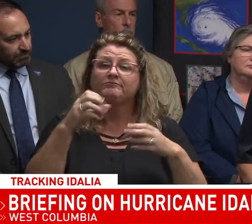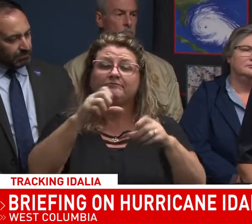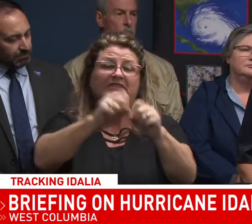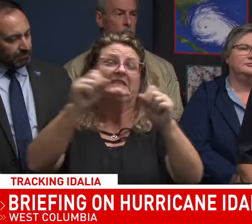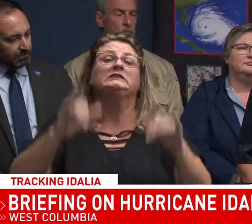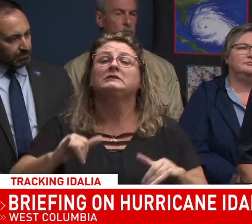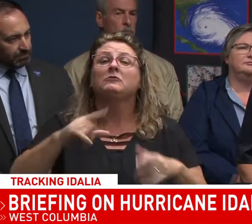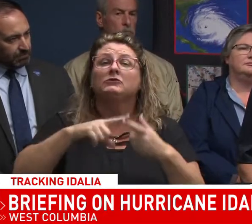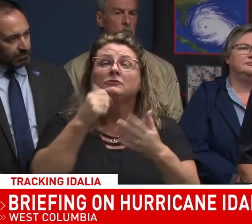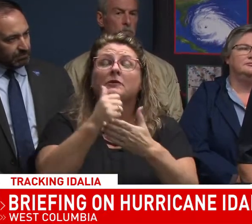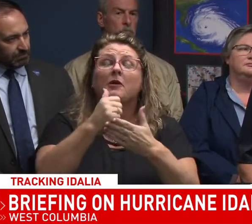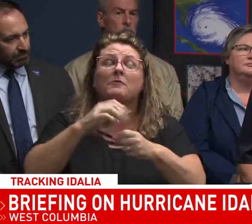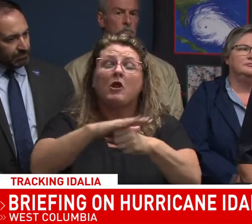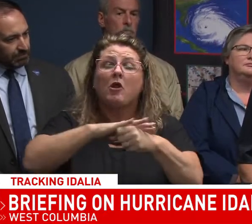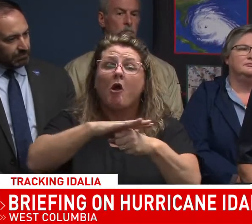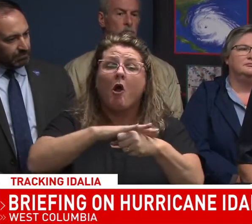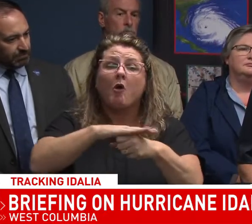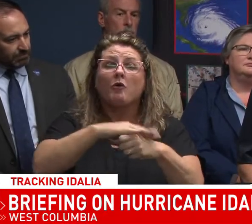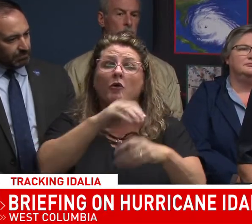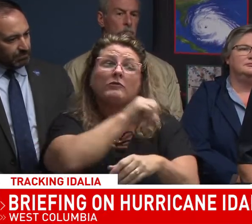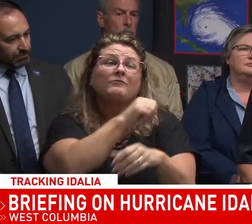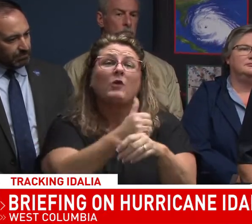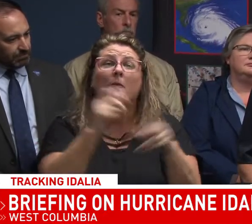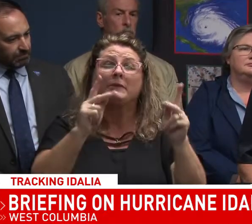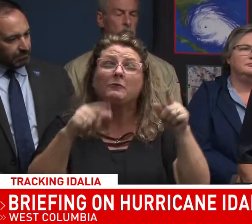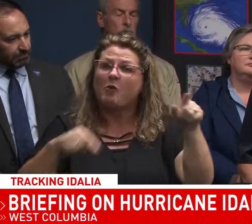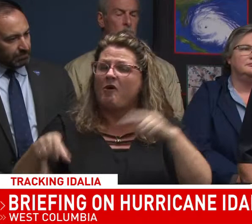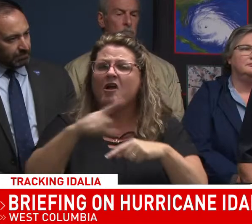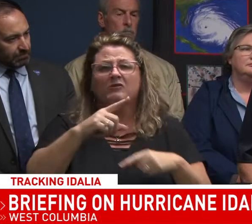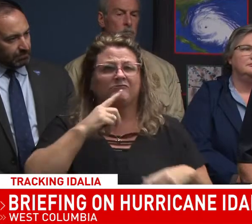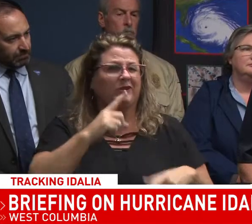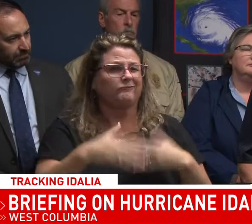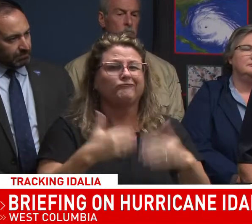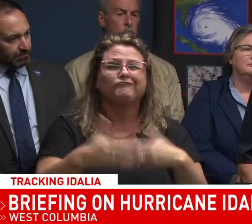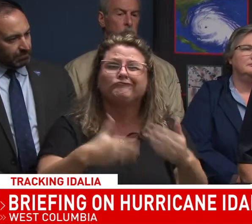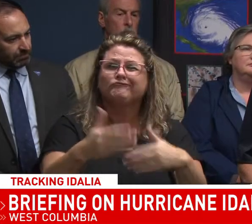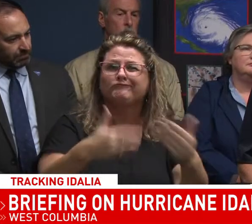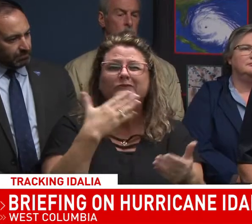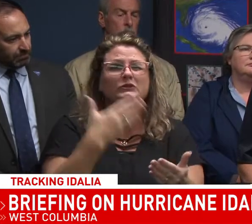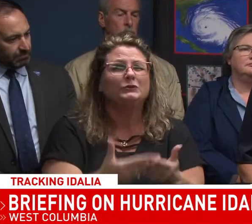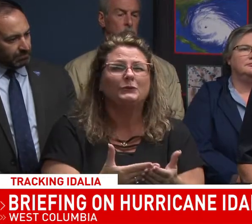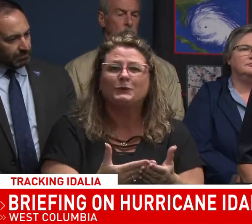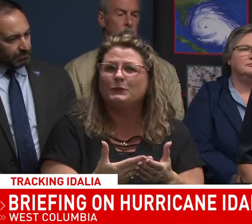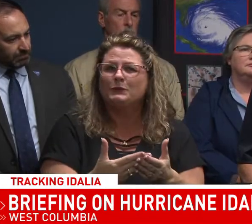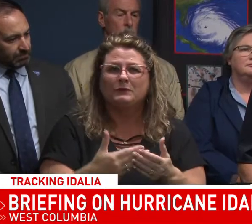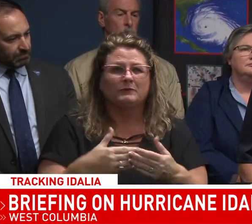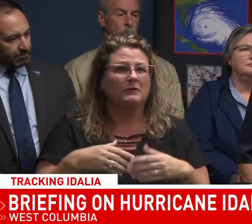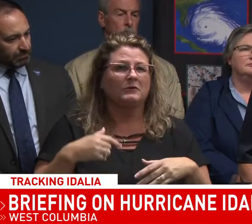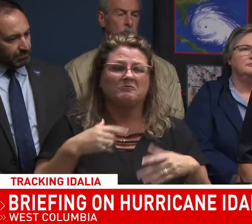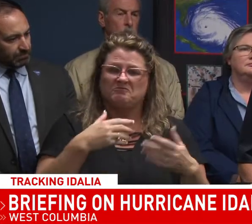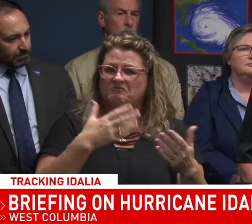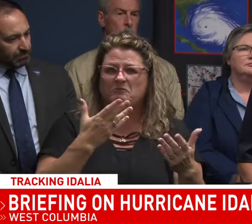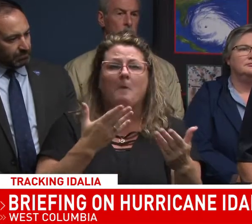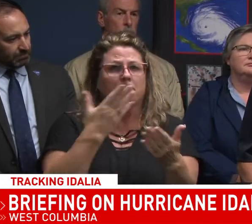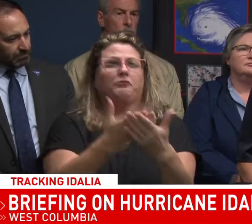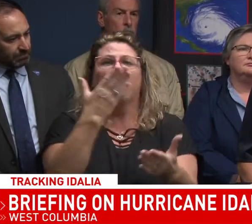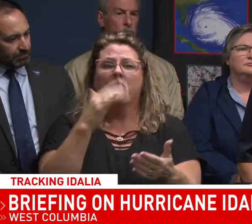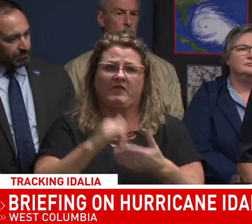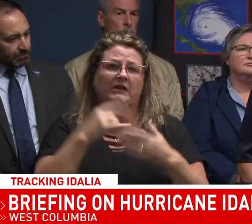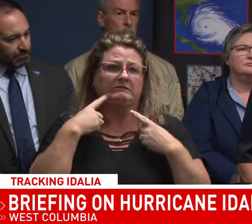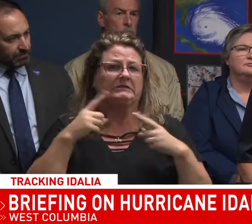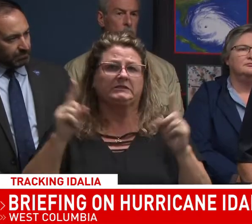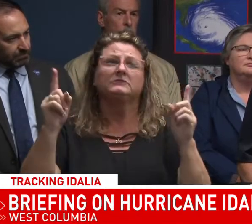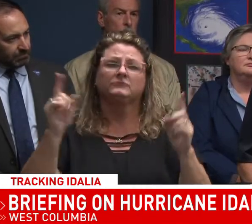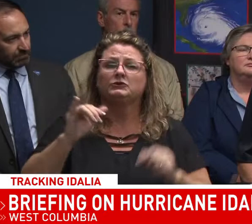to assist local authorities, and that system has been validated again extensively over the last several years. We've